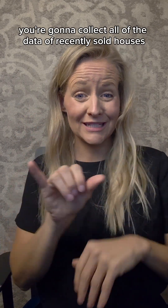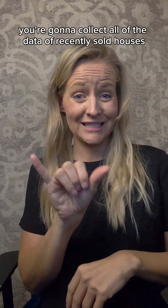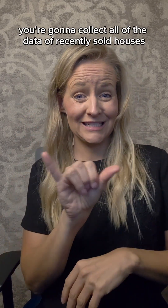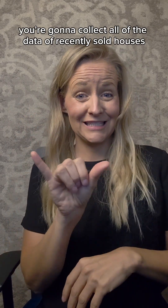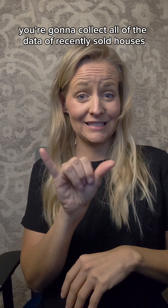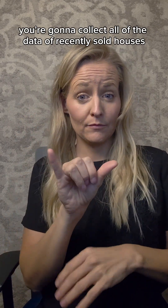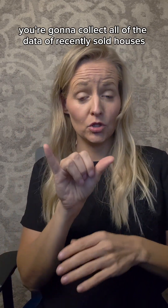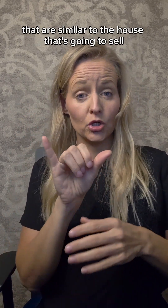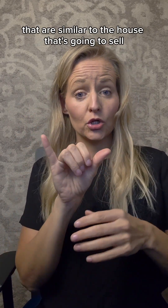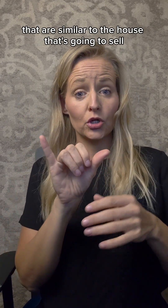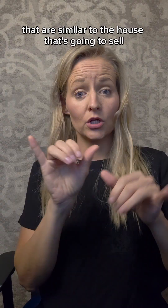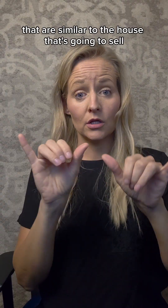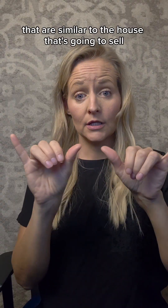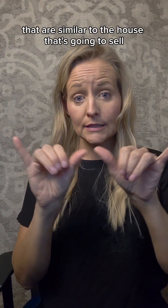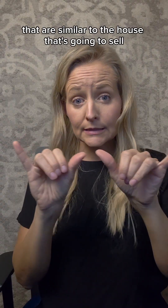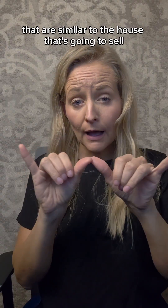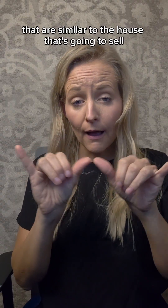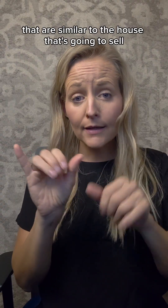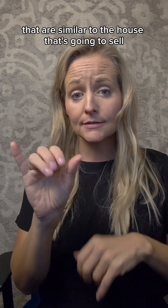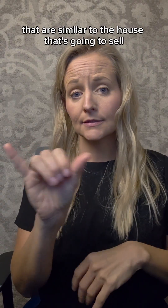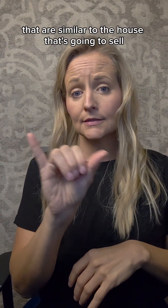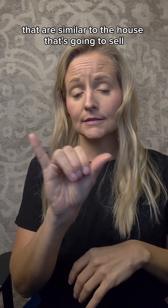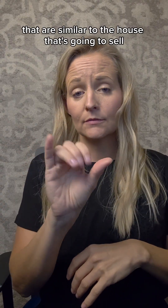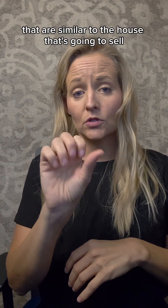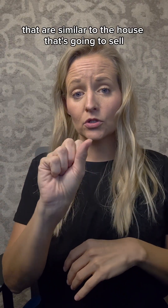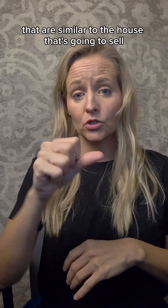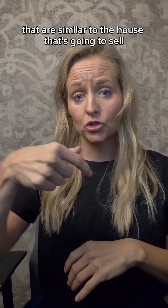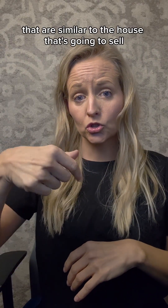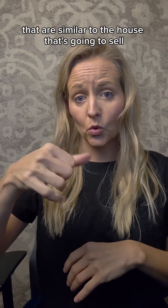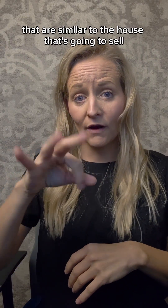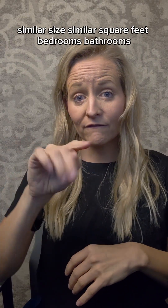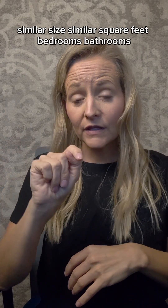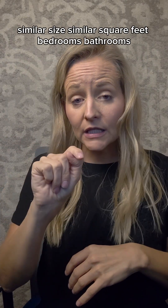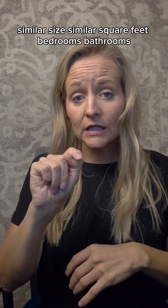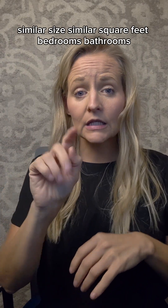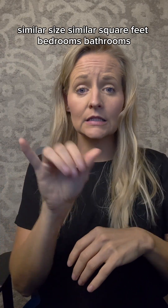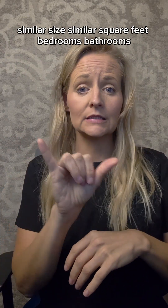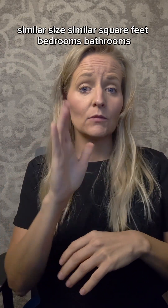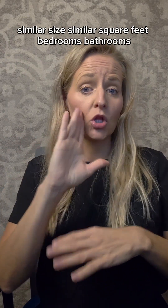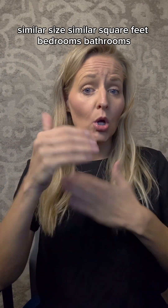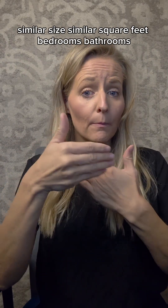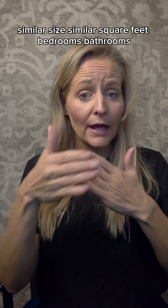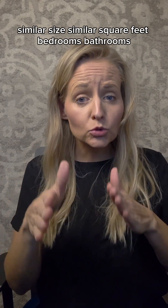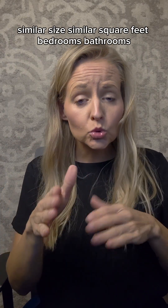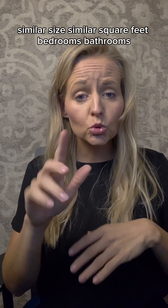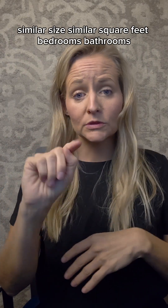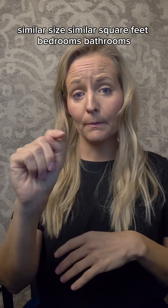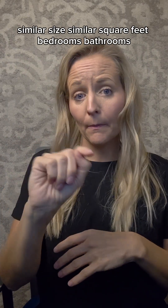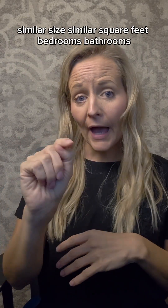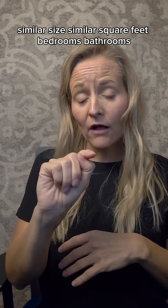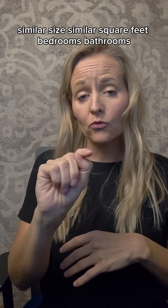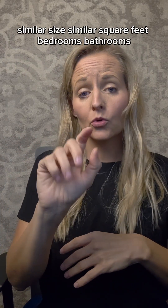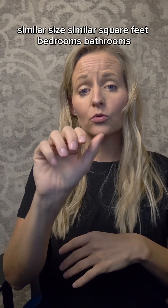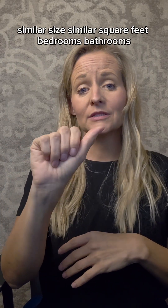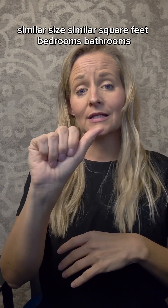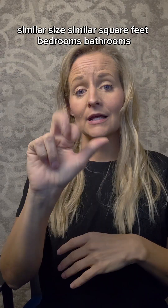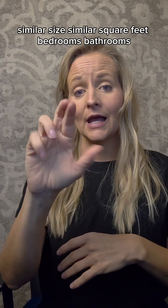sold houses that are similar to the house that's going to sell. Similar size, similar square feet, bedrooms,